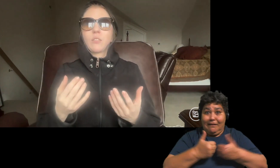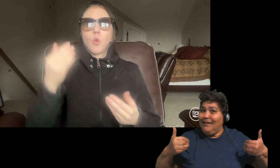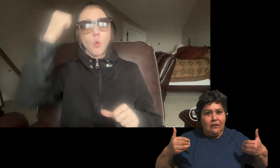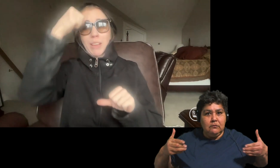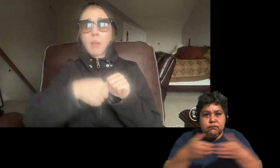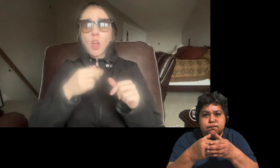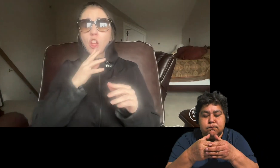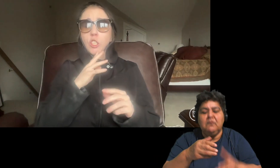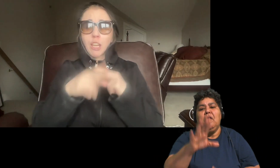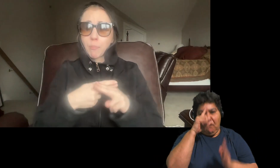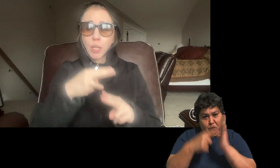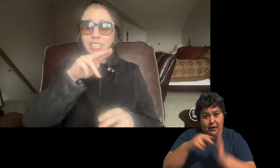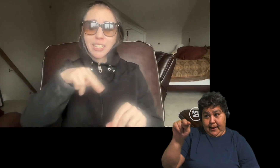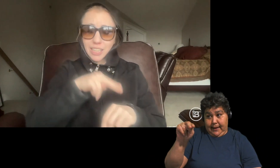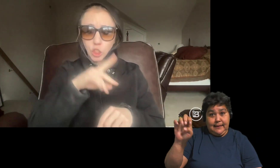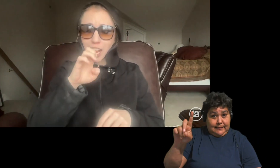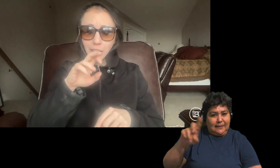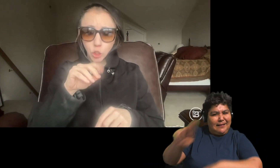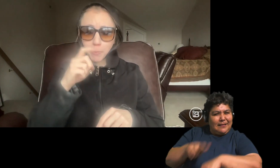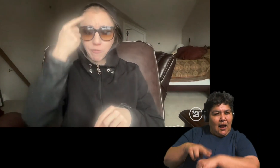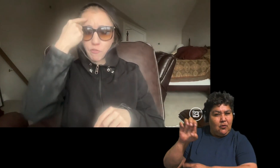The uniparty is real. Now,